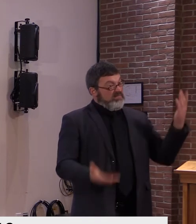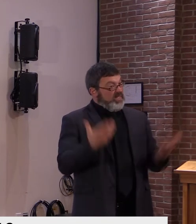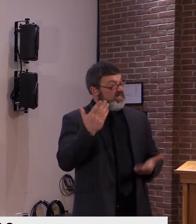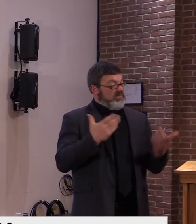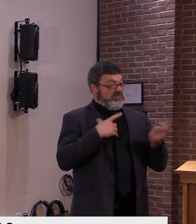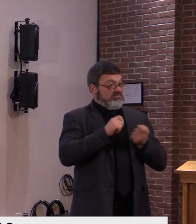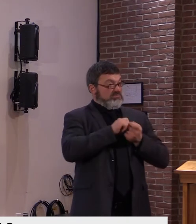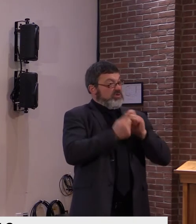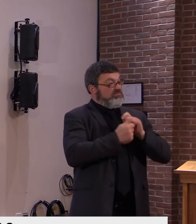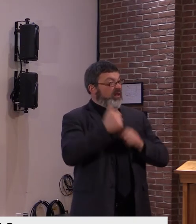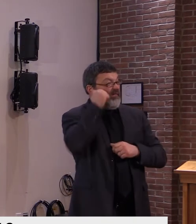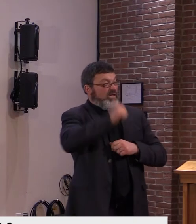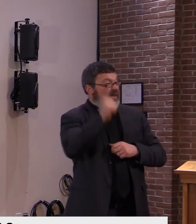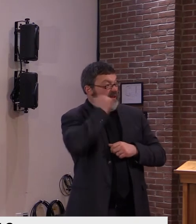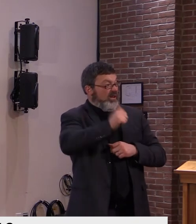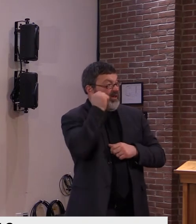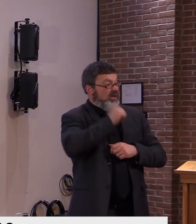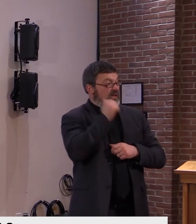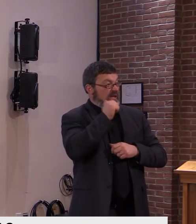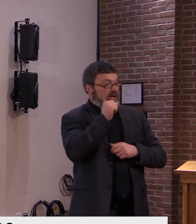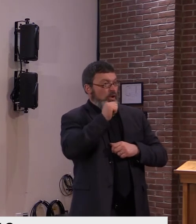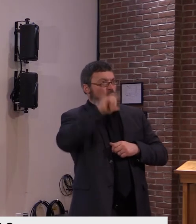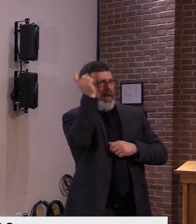in our more vulnerable settings,